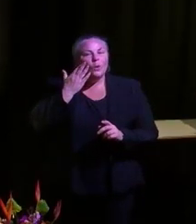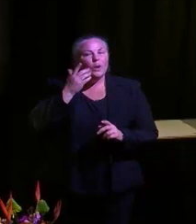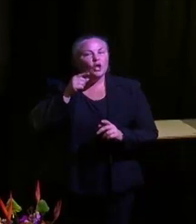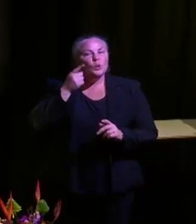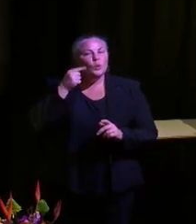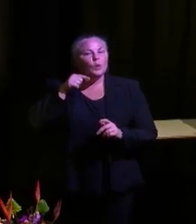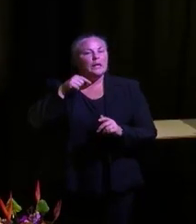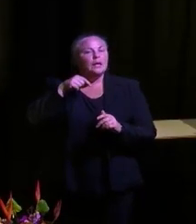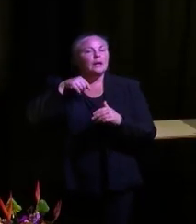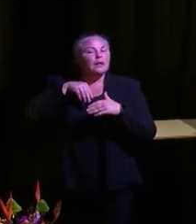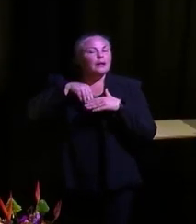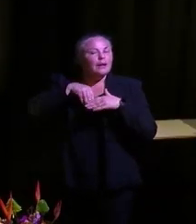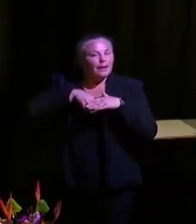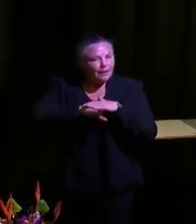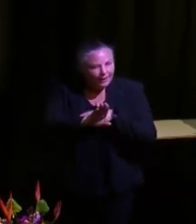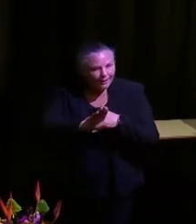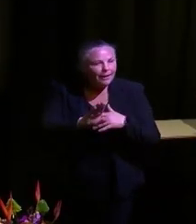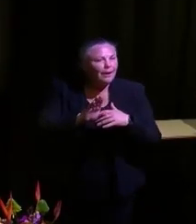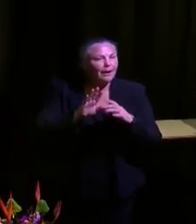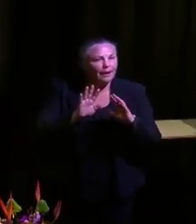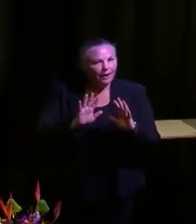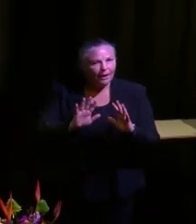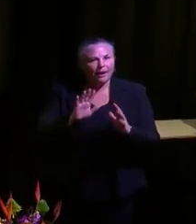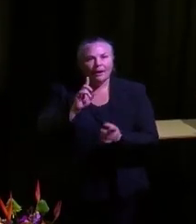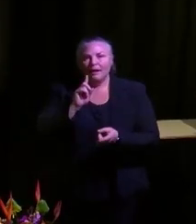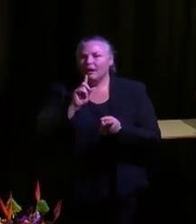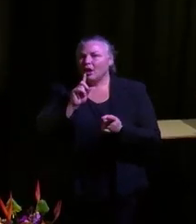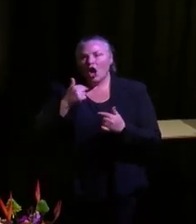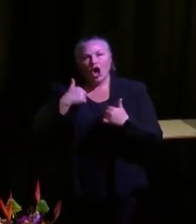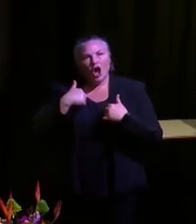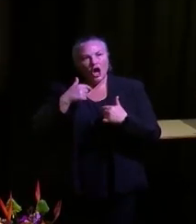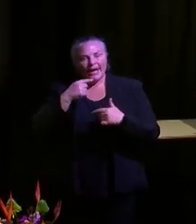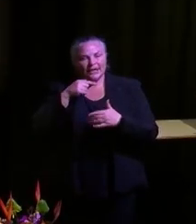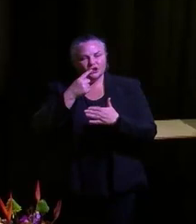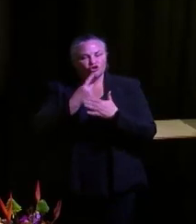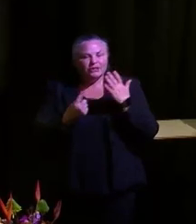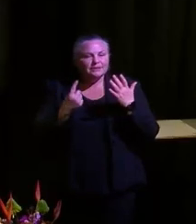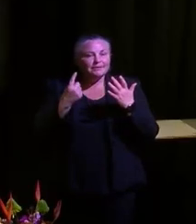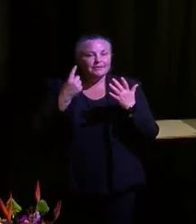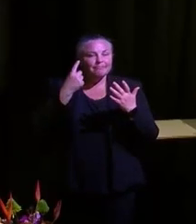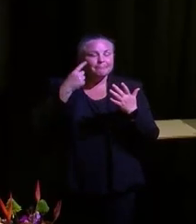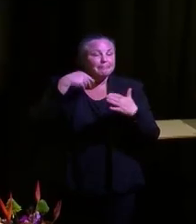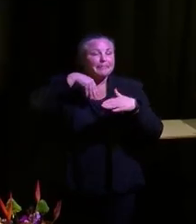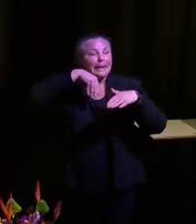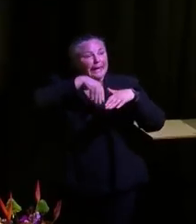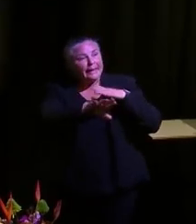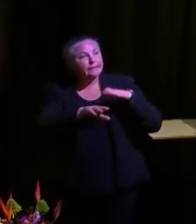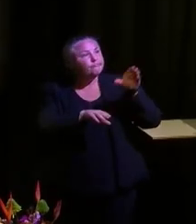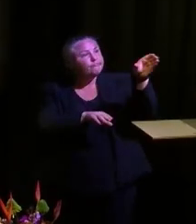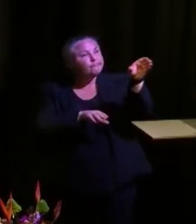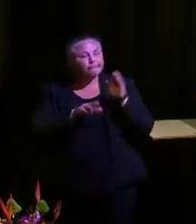get past that idea, and I sort of tend to fall into things and just open a book up randomly or, you know, look at